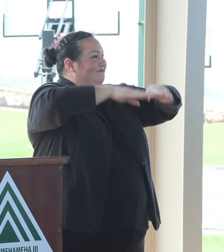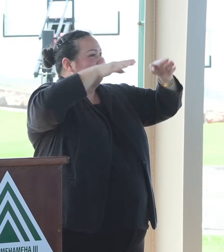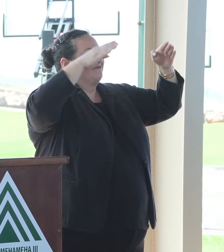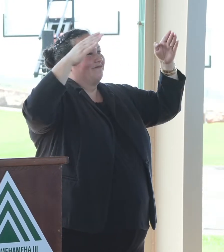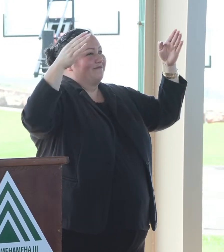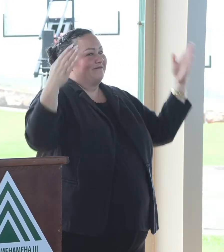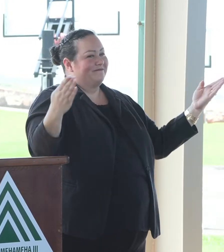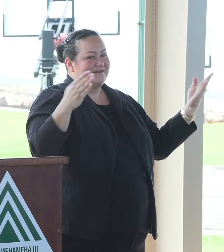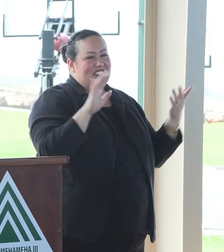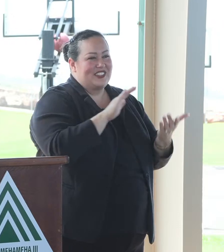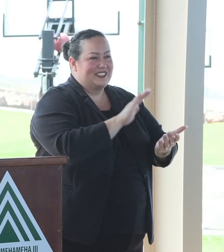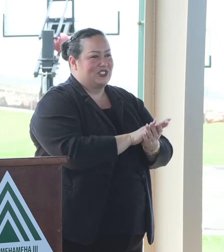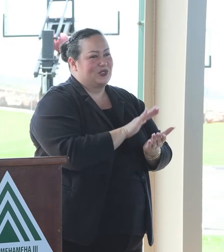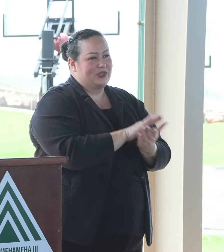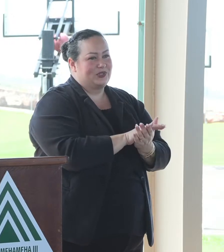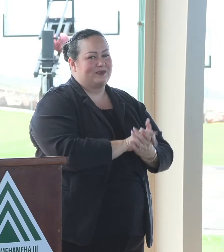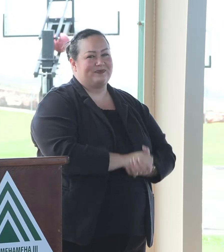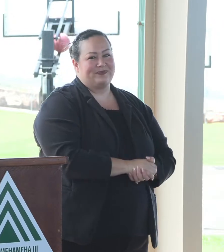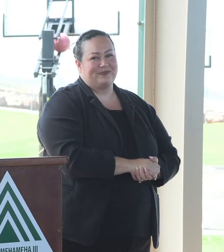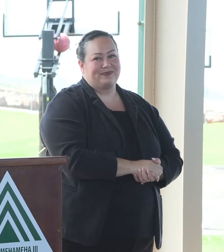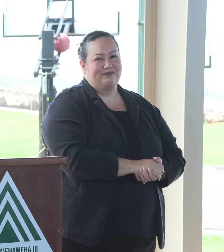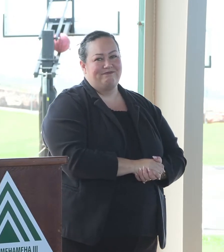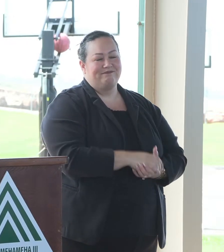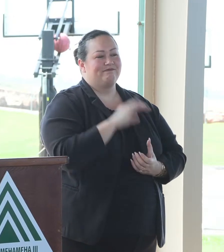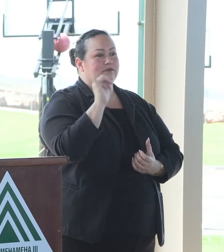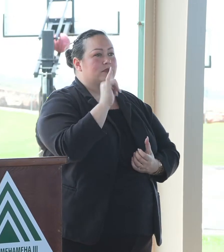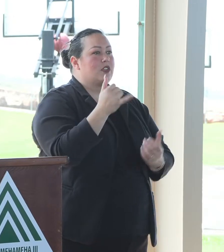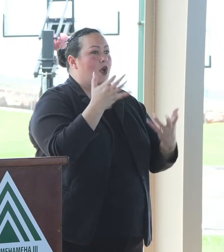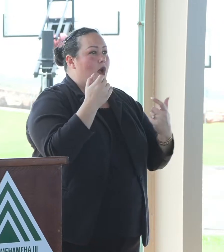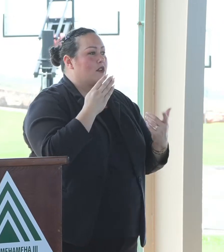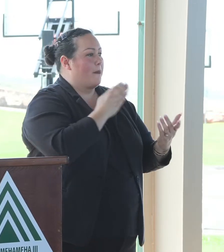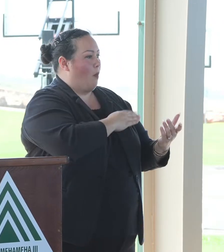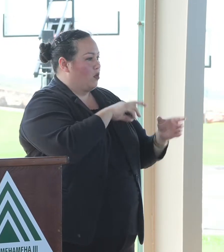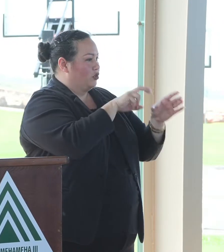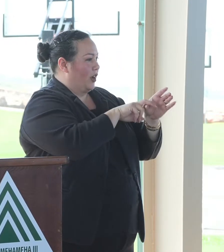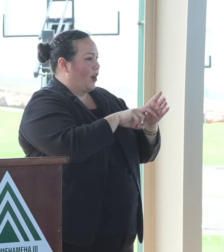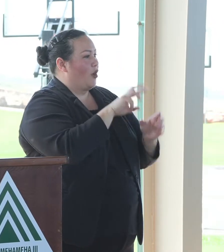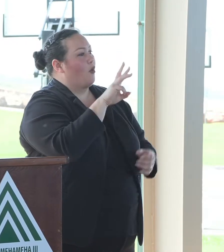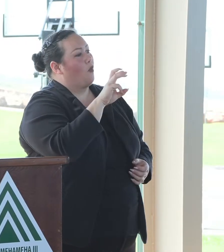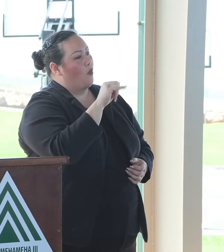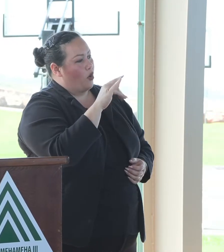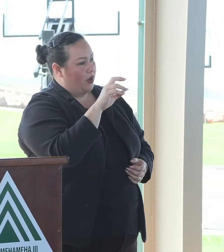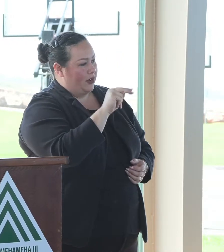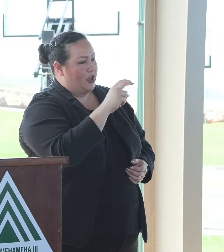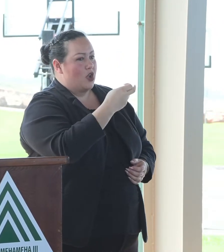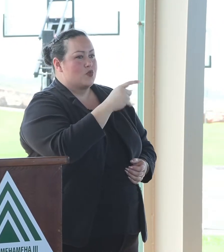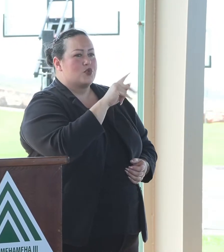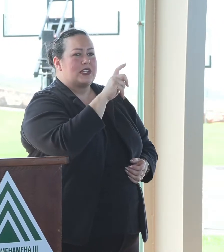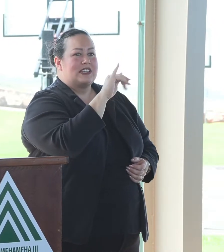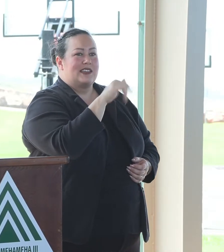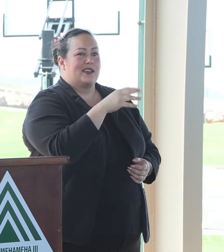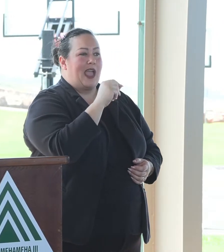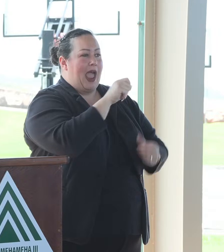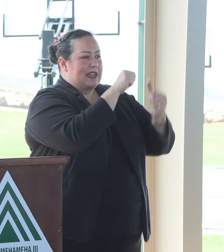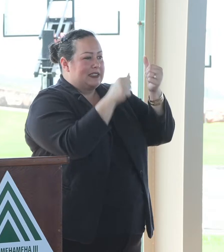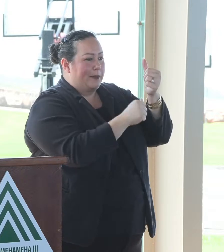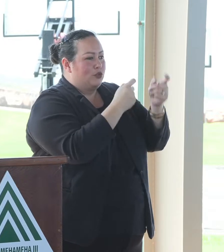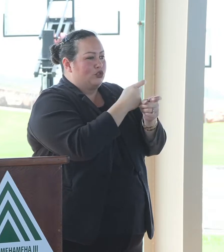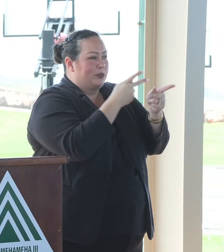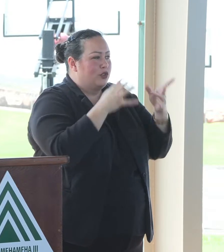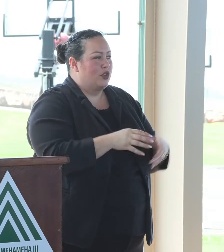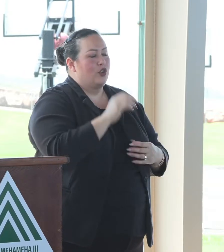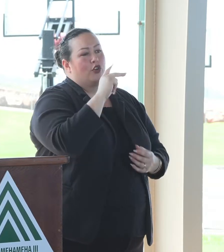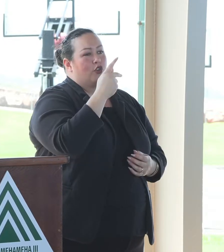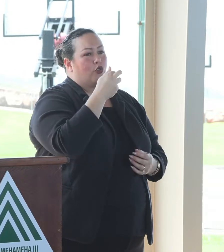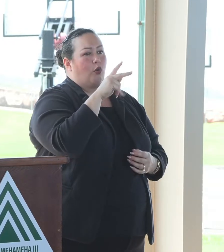school. I'd also like to thank our board chair, Warren Haruki, as well as Deputy Superintendent Kurt